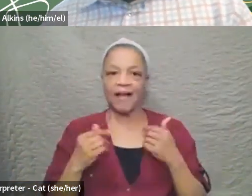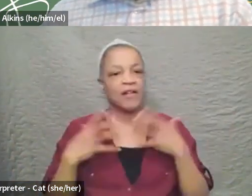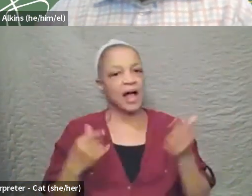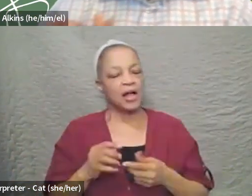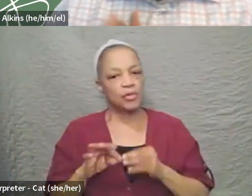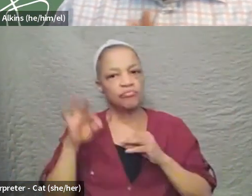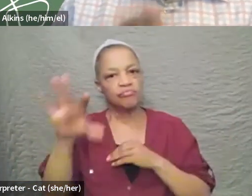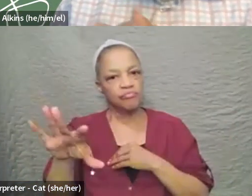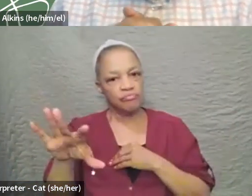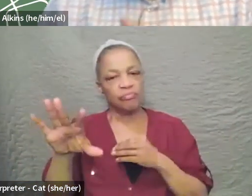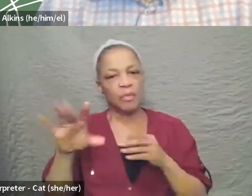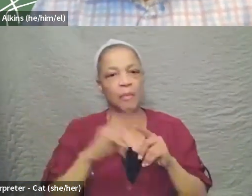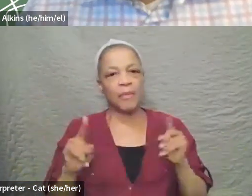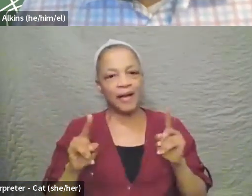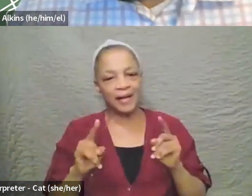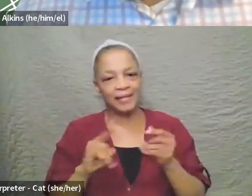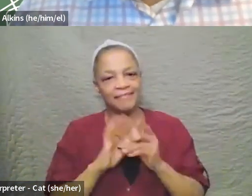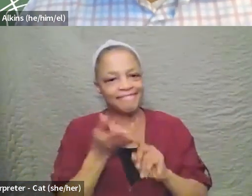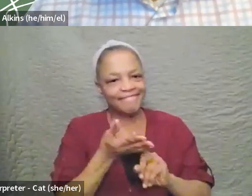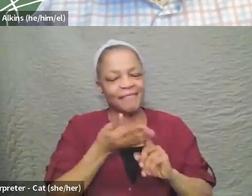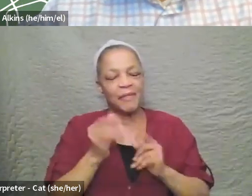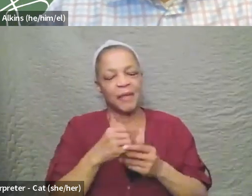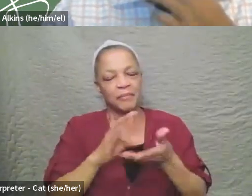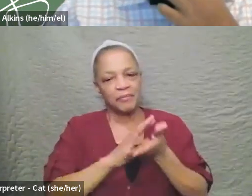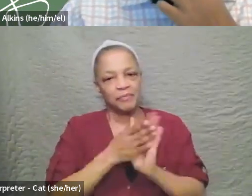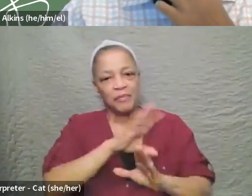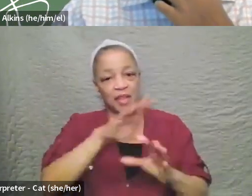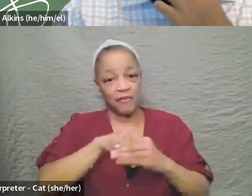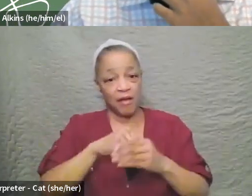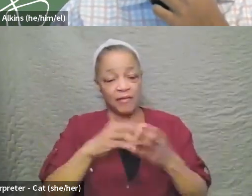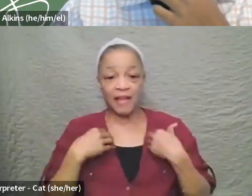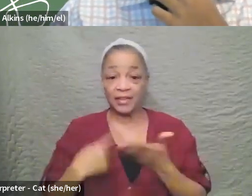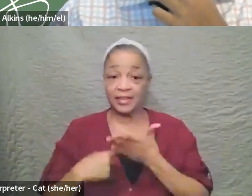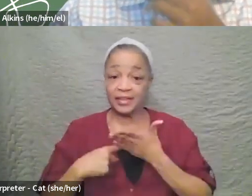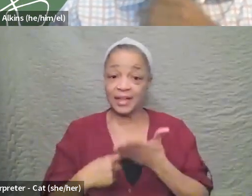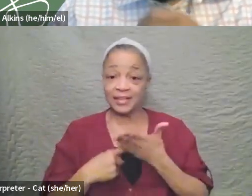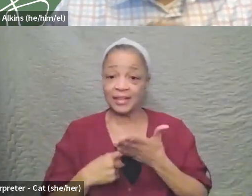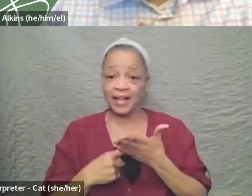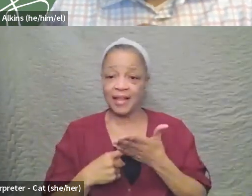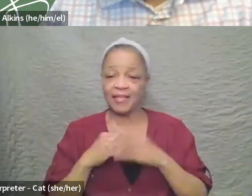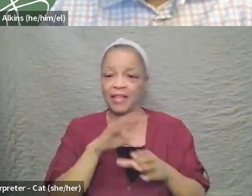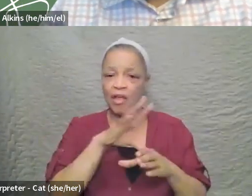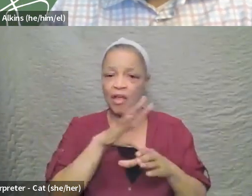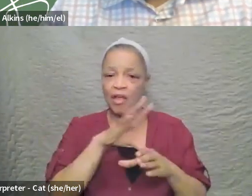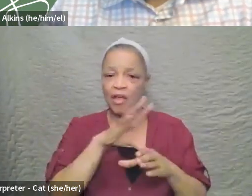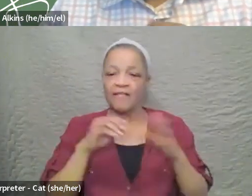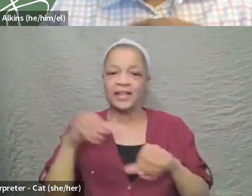by getting them involved and having those conversations, so they're involved in informal science education, they're working at cultural